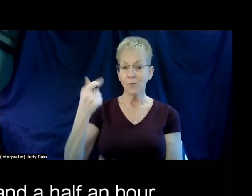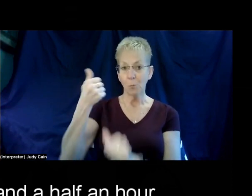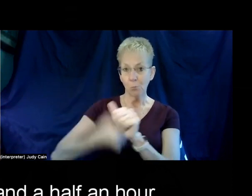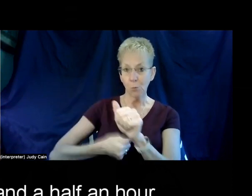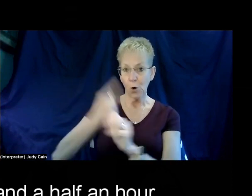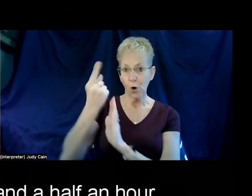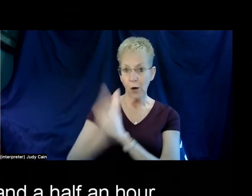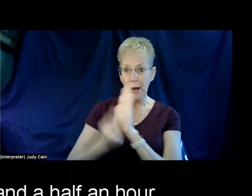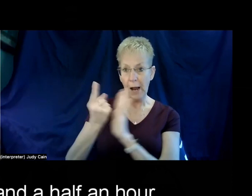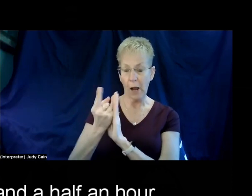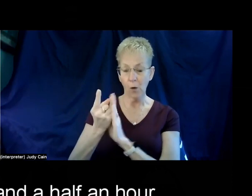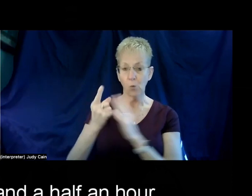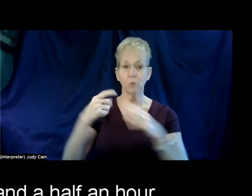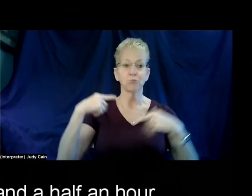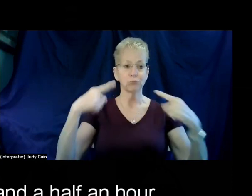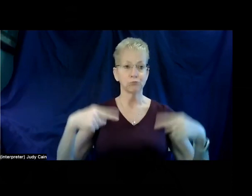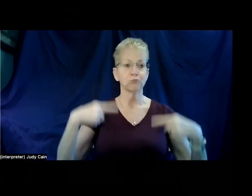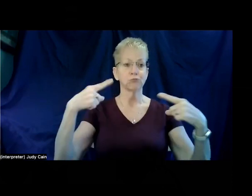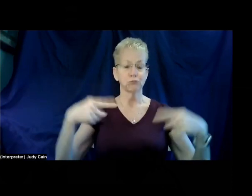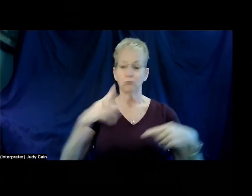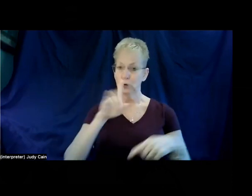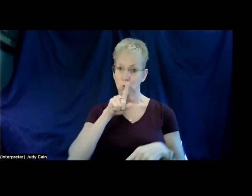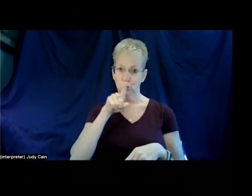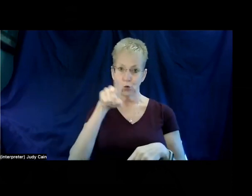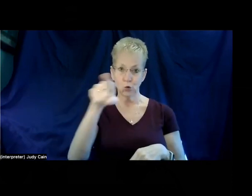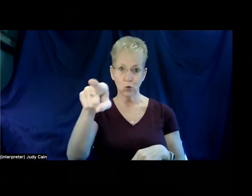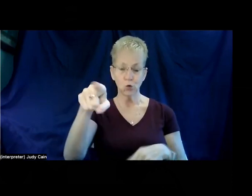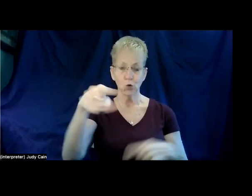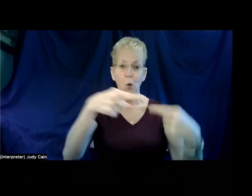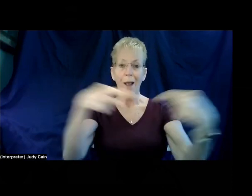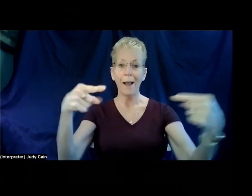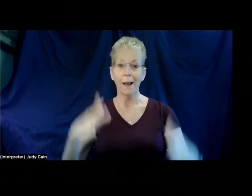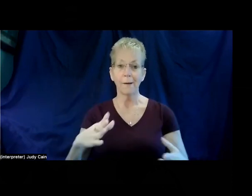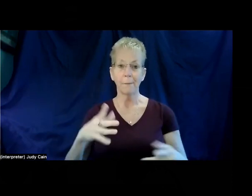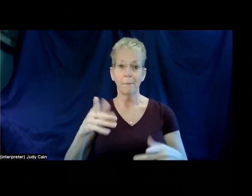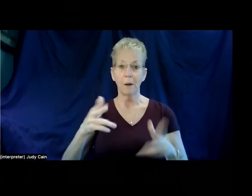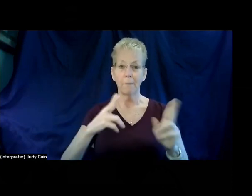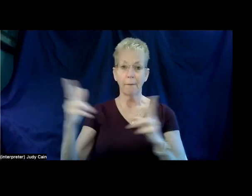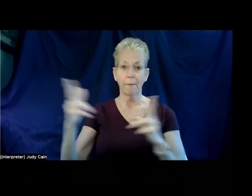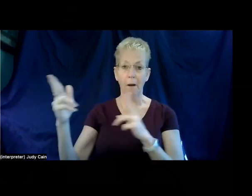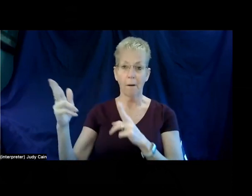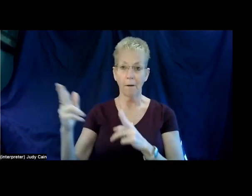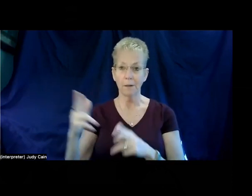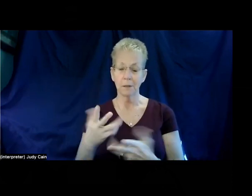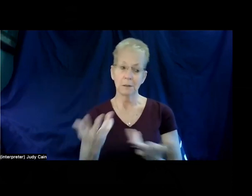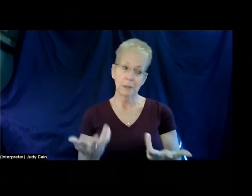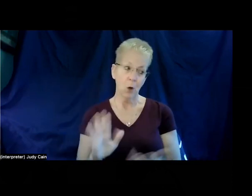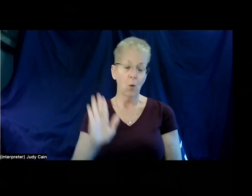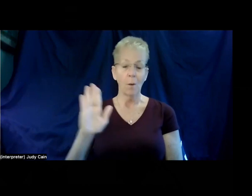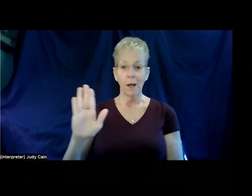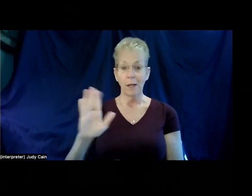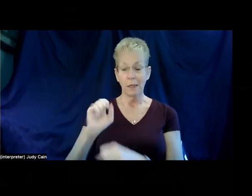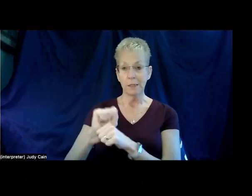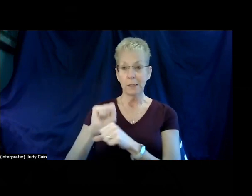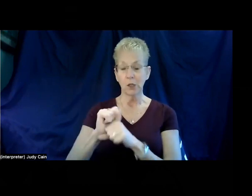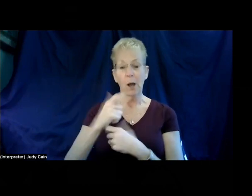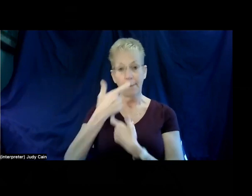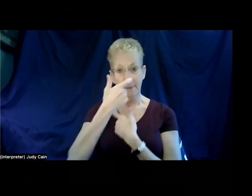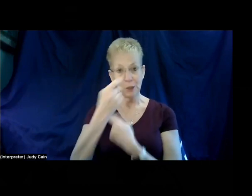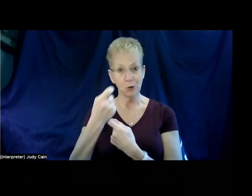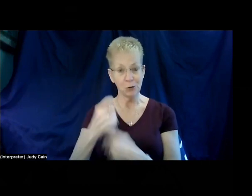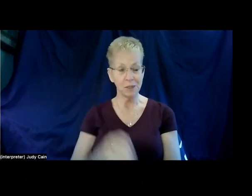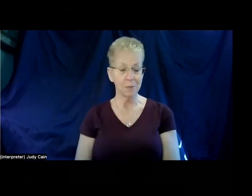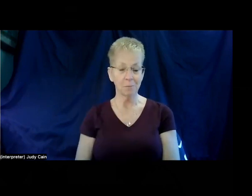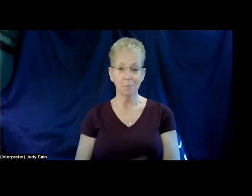enemy guns, doing this flailing routine. So he had a pretty interesting war. The only injury he had